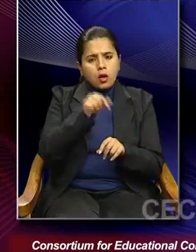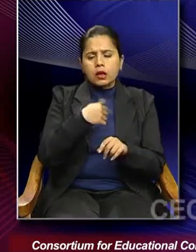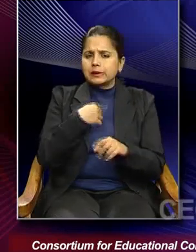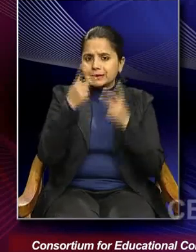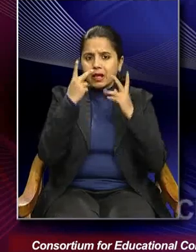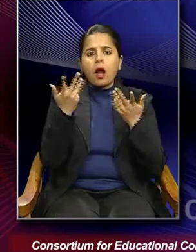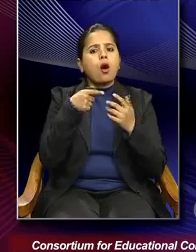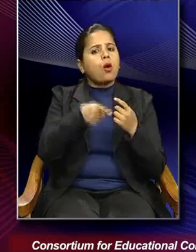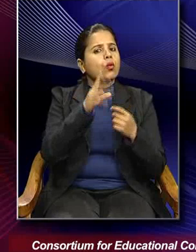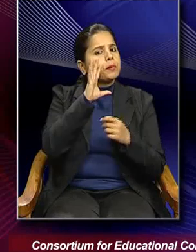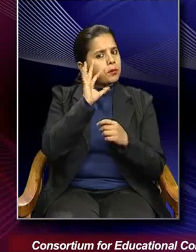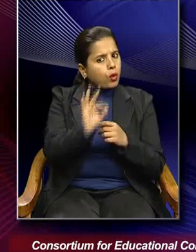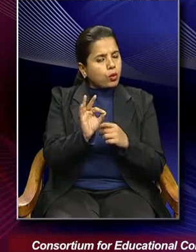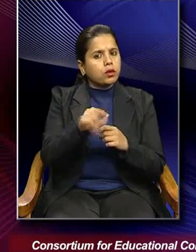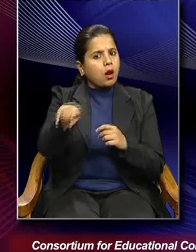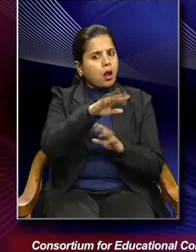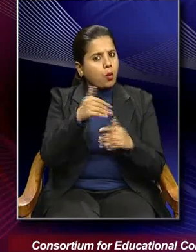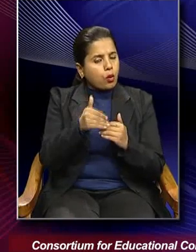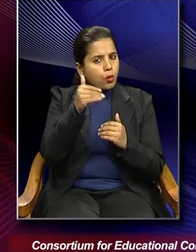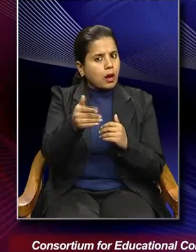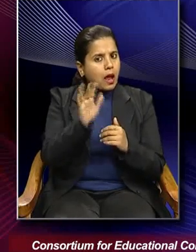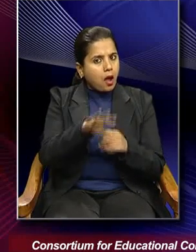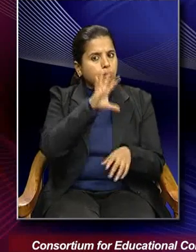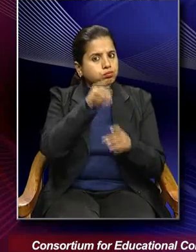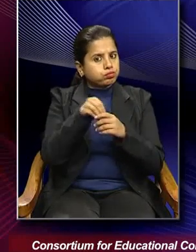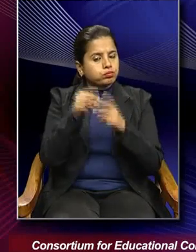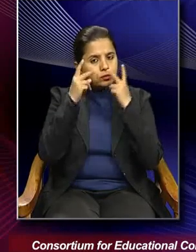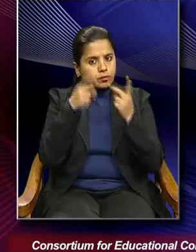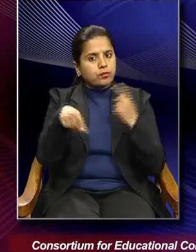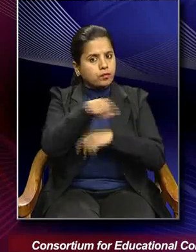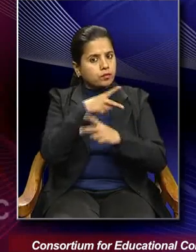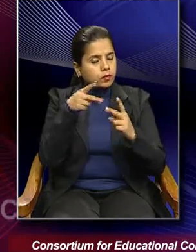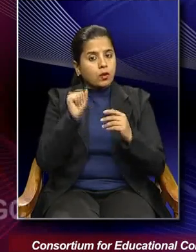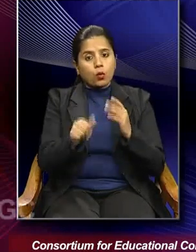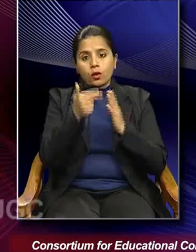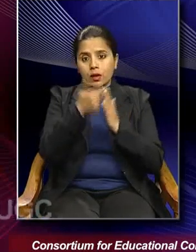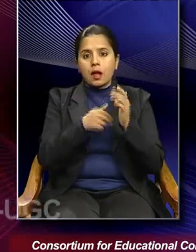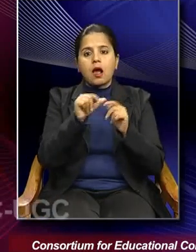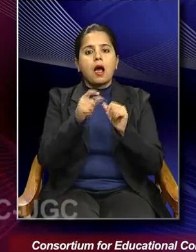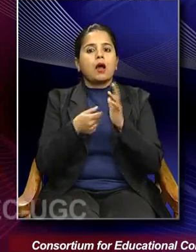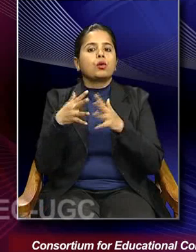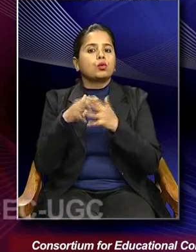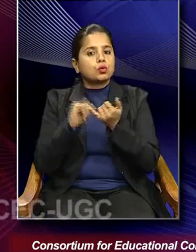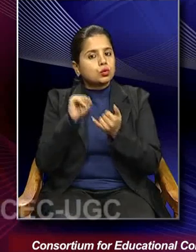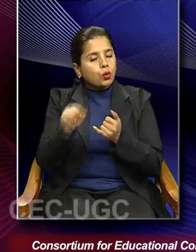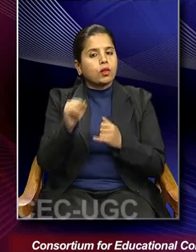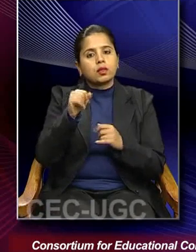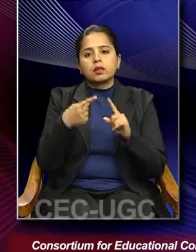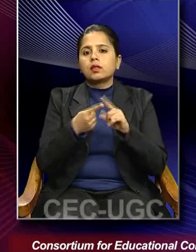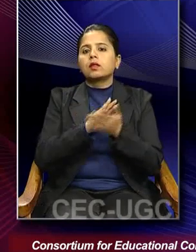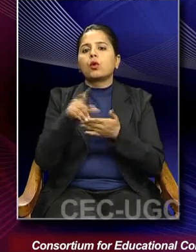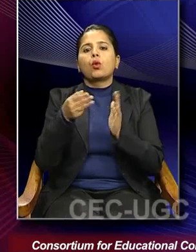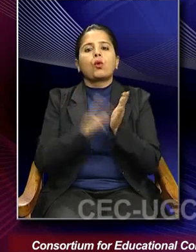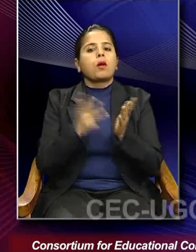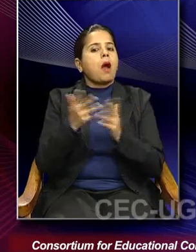transitivity is important and plays an important role in this particular Arrow's theorem, impossibility